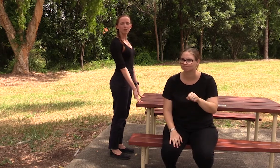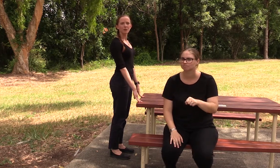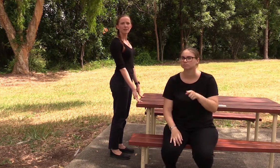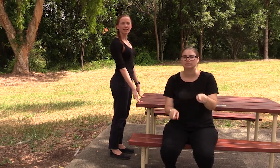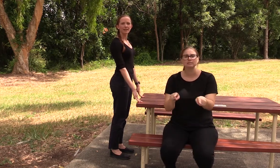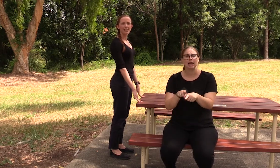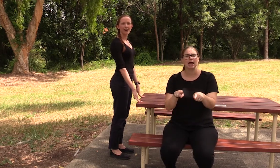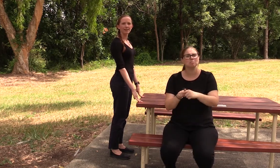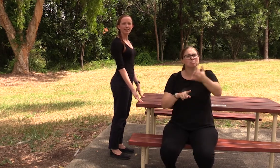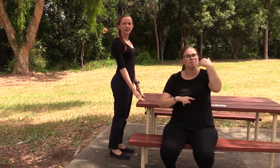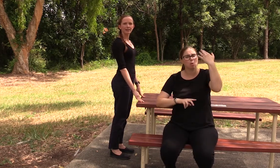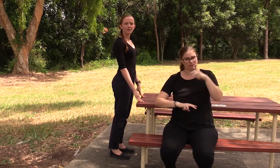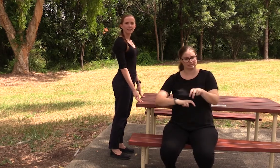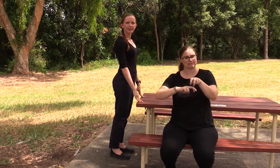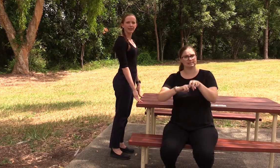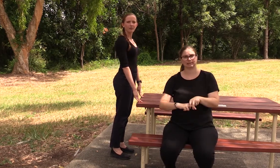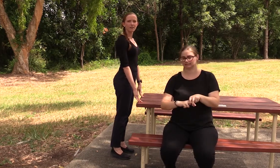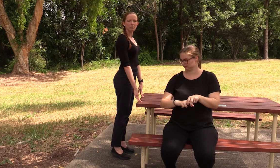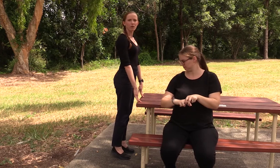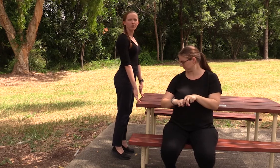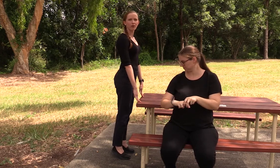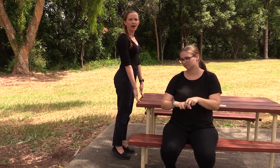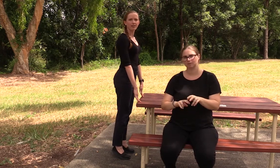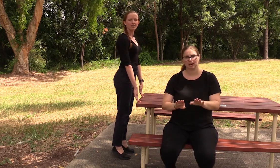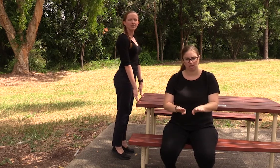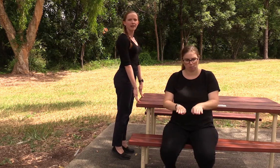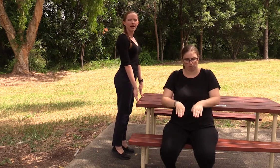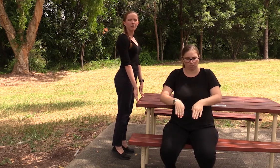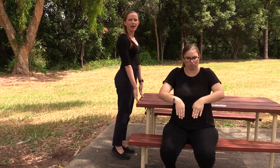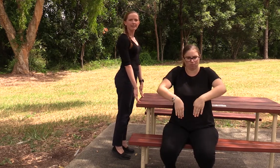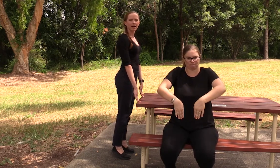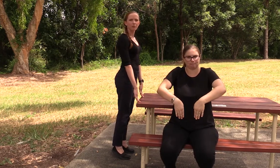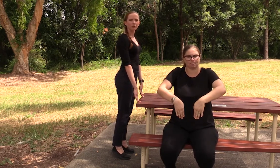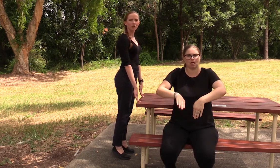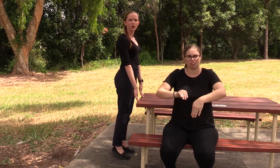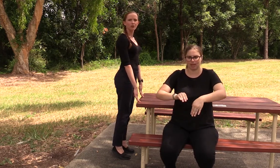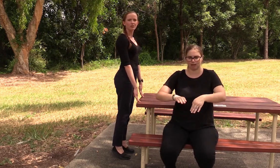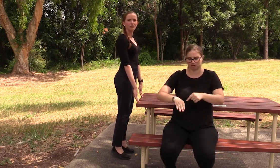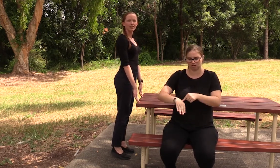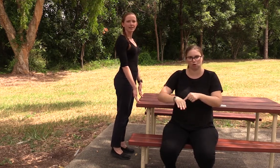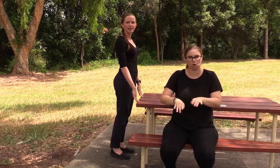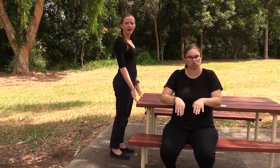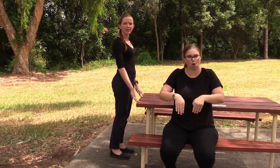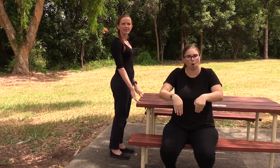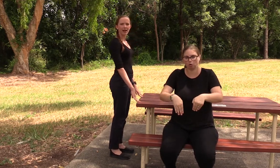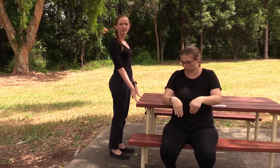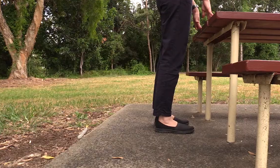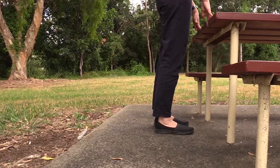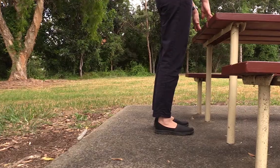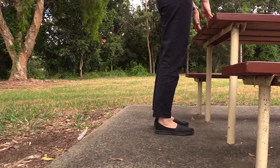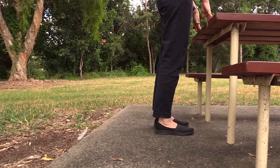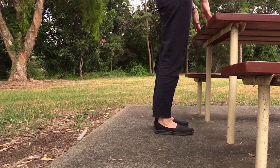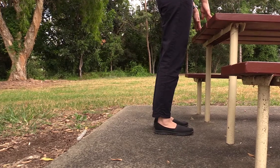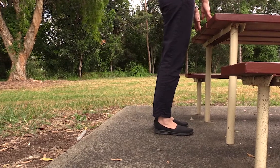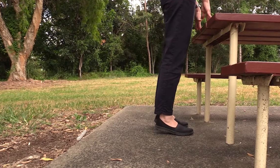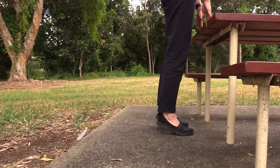like when we were sitting down, lifting the heels up off the ground and raising up on your toes. Then coming down